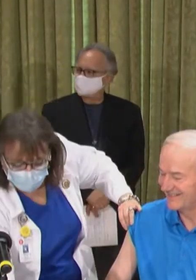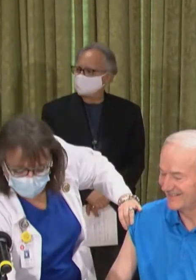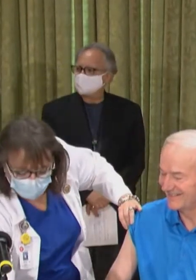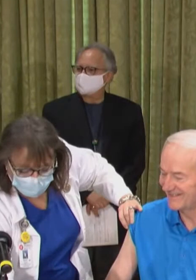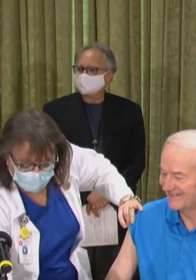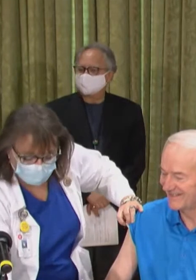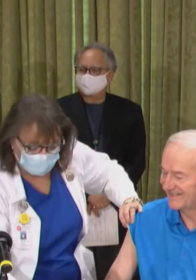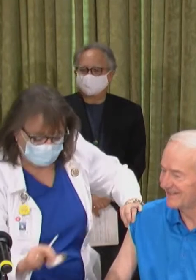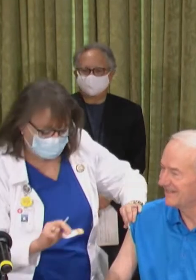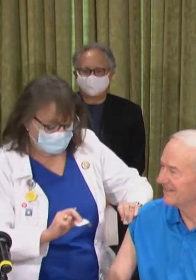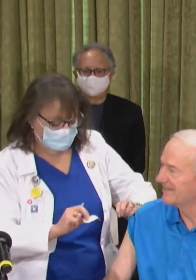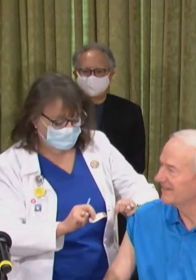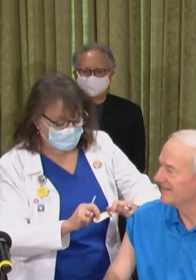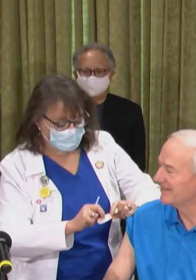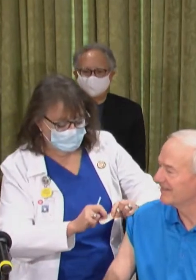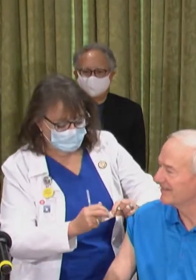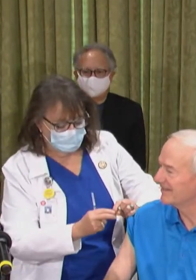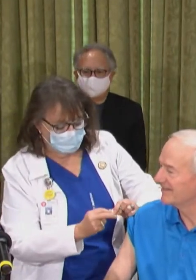Okay.